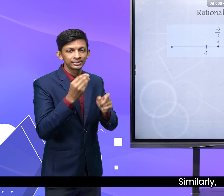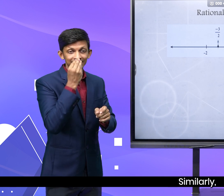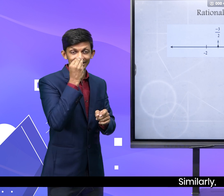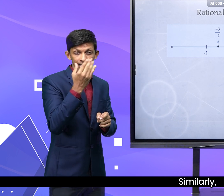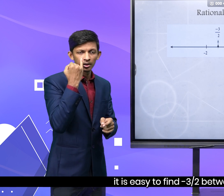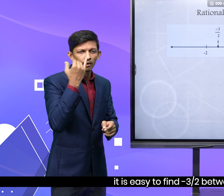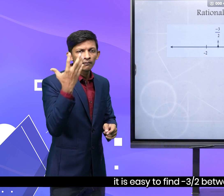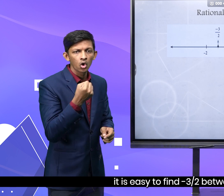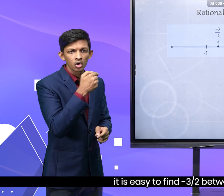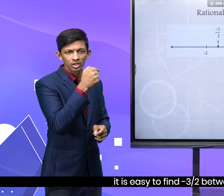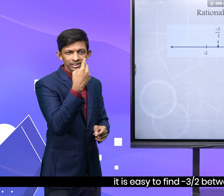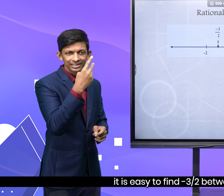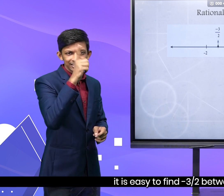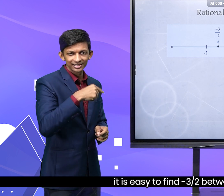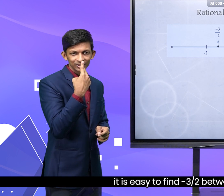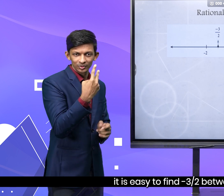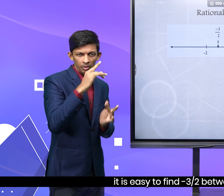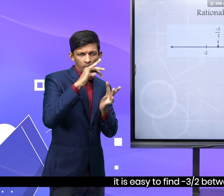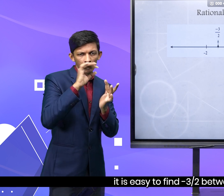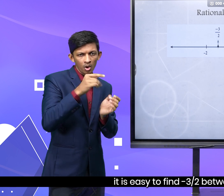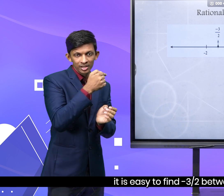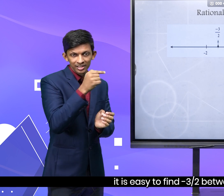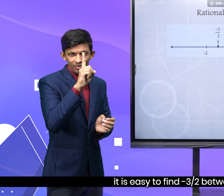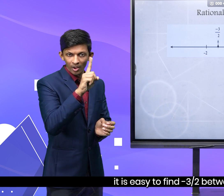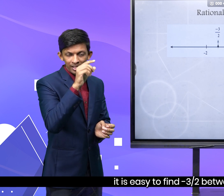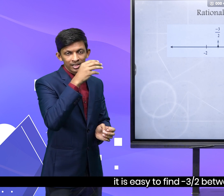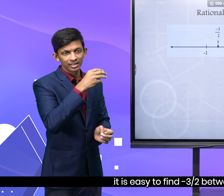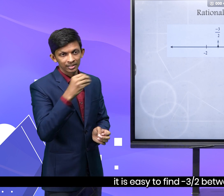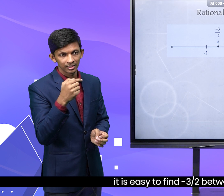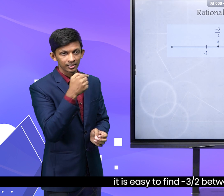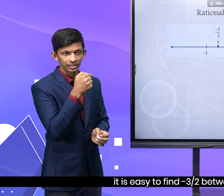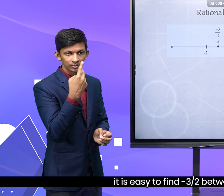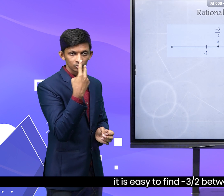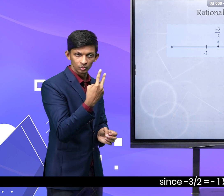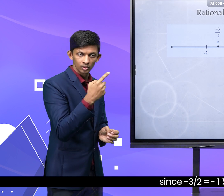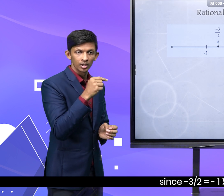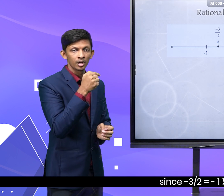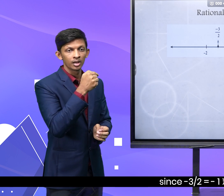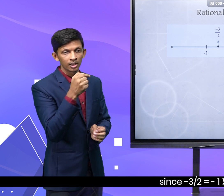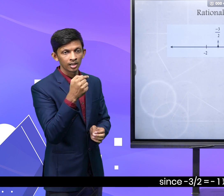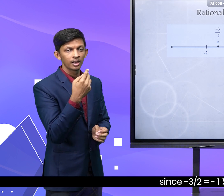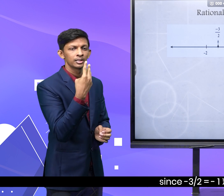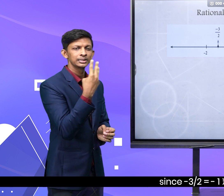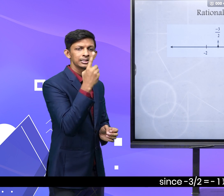Similarly, it is easy to find minus 3 by 2 between minus 1 and minus 2, since minus 3 by 2 is equal